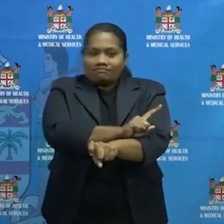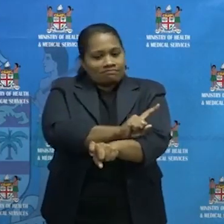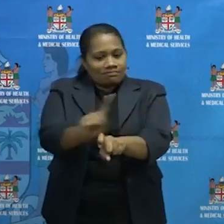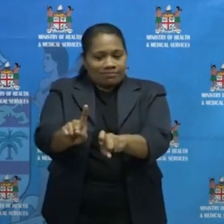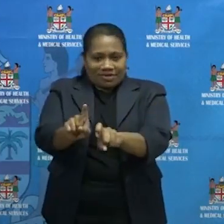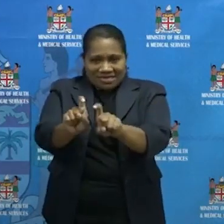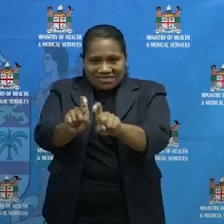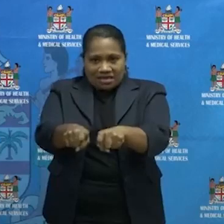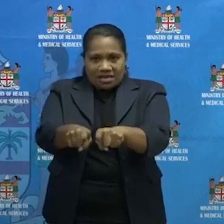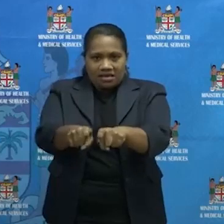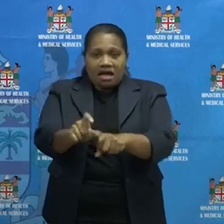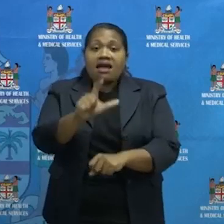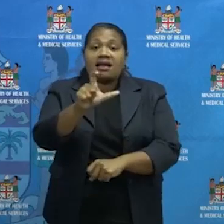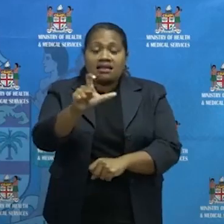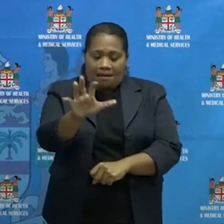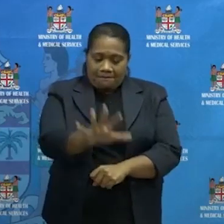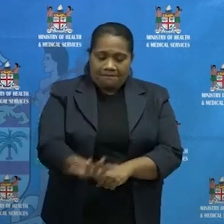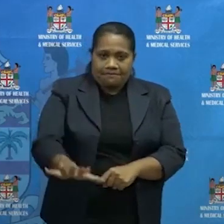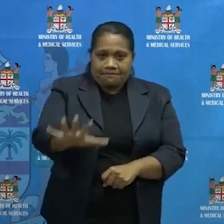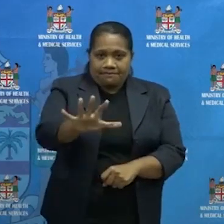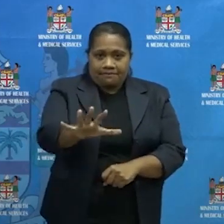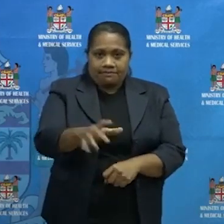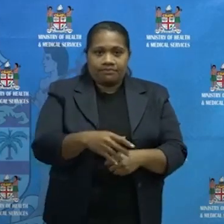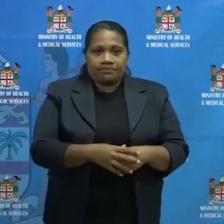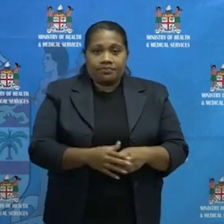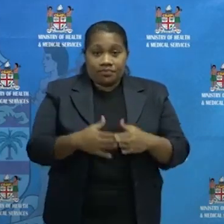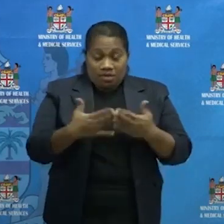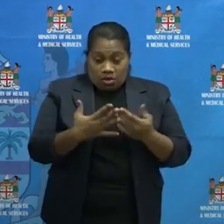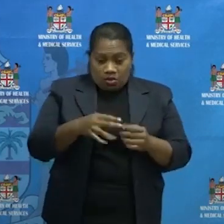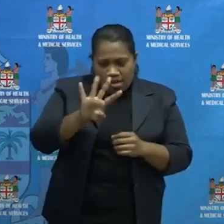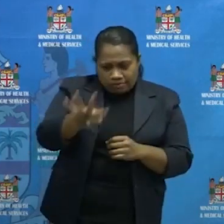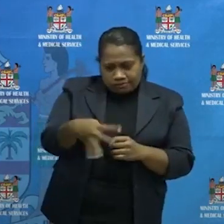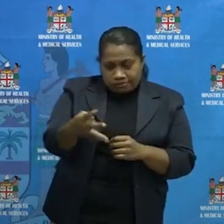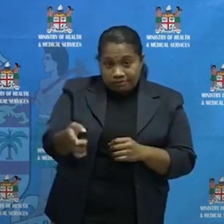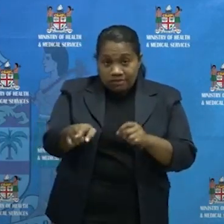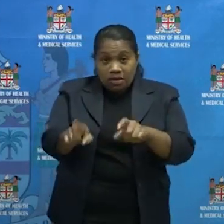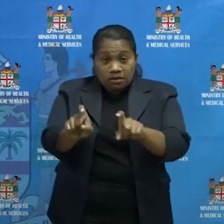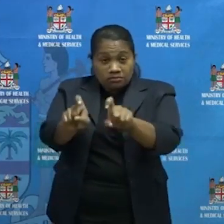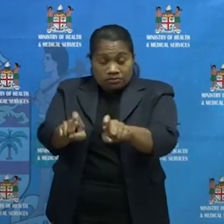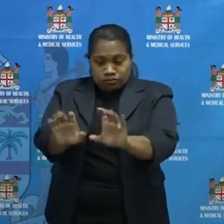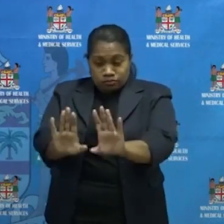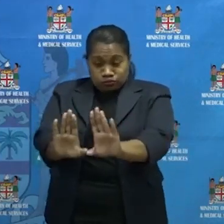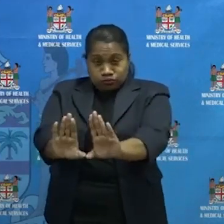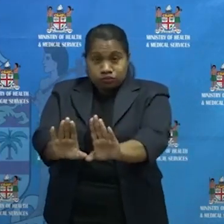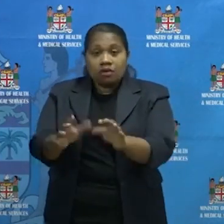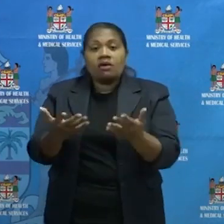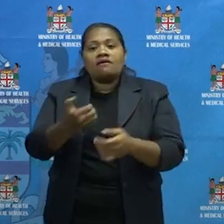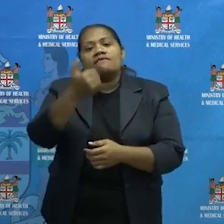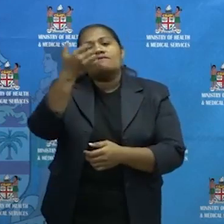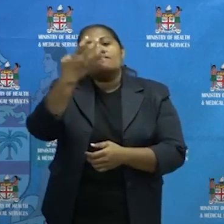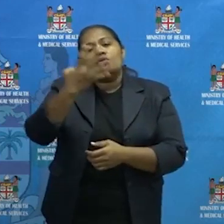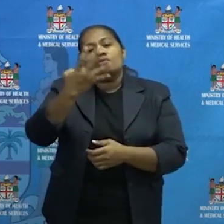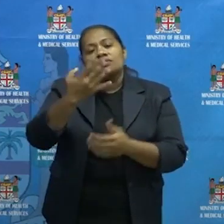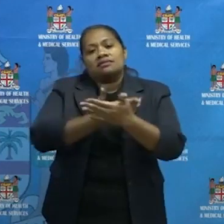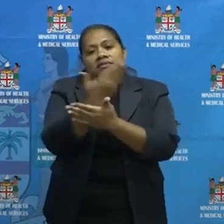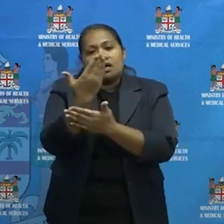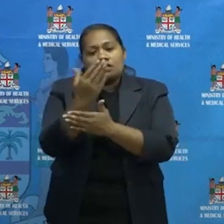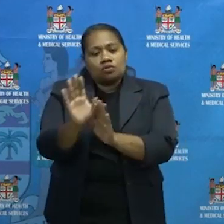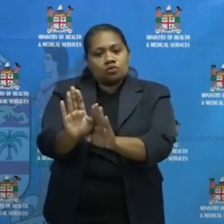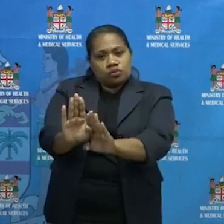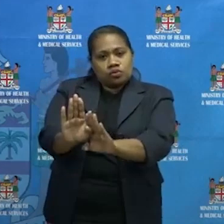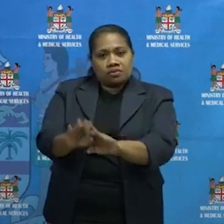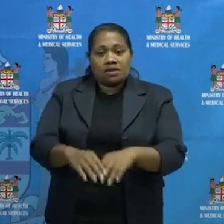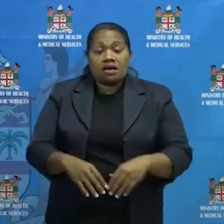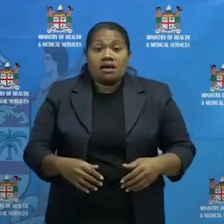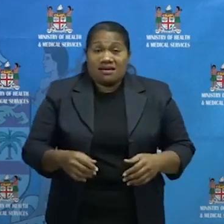every Fijian in that zone and will keep that area contained for at least 14 days. The density of